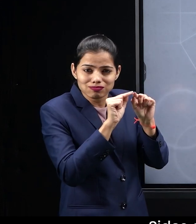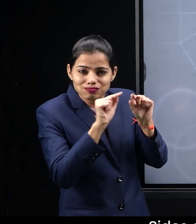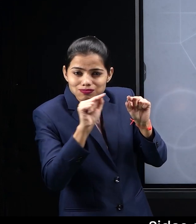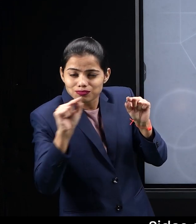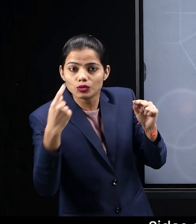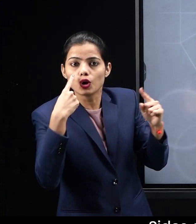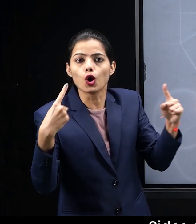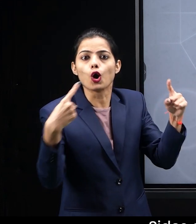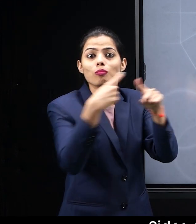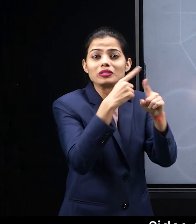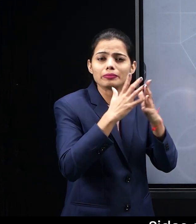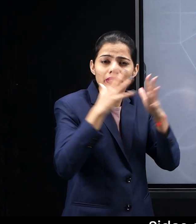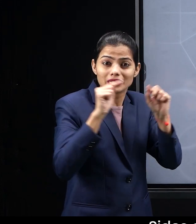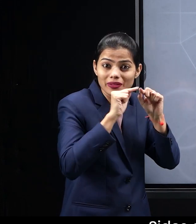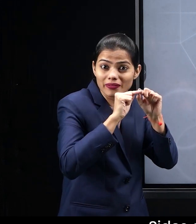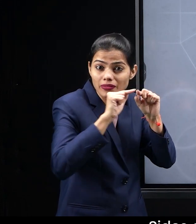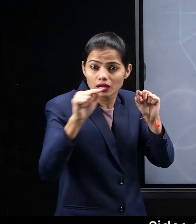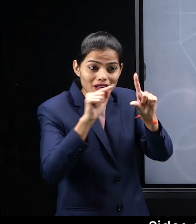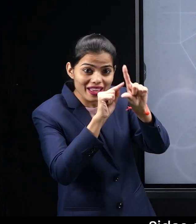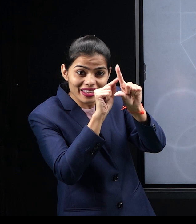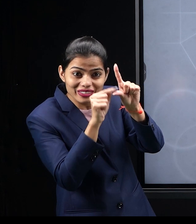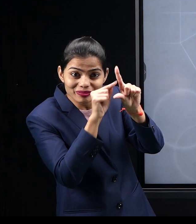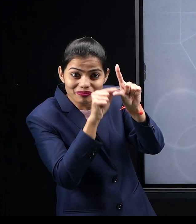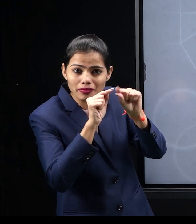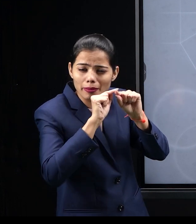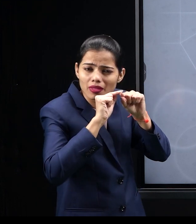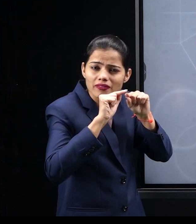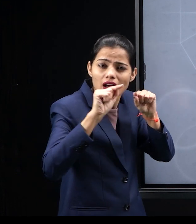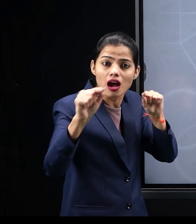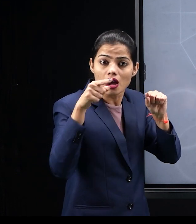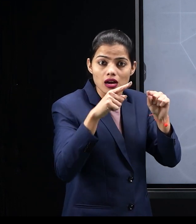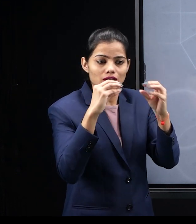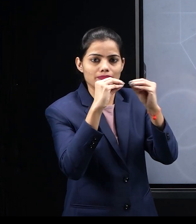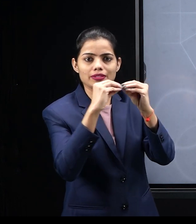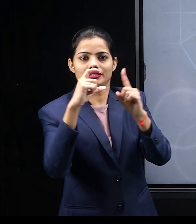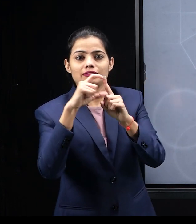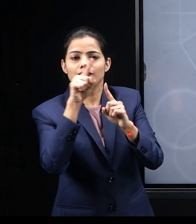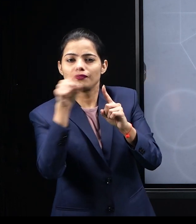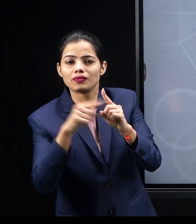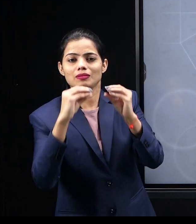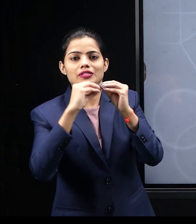Sides opposite, larger angles are larger and thus BD greater than BC.